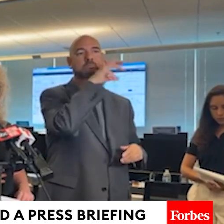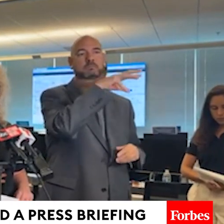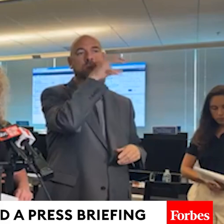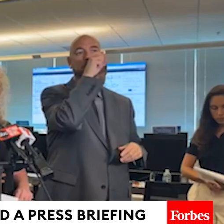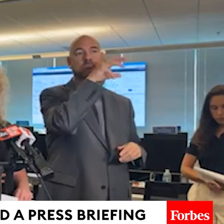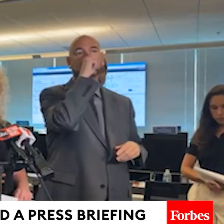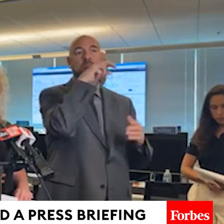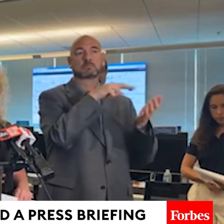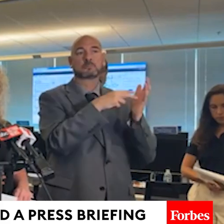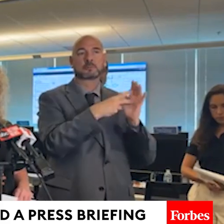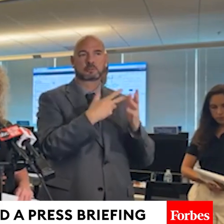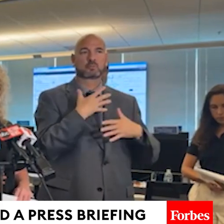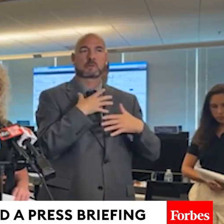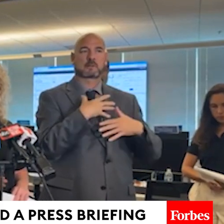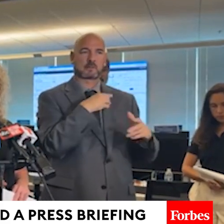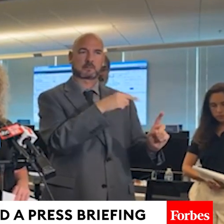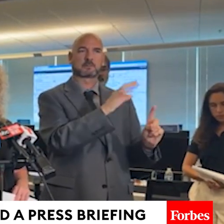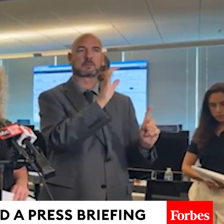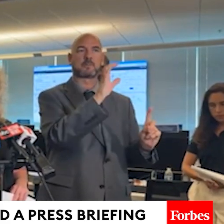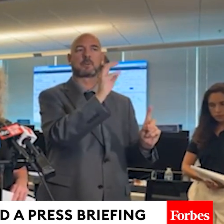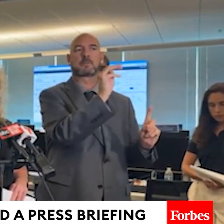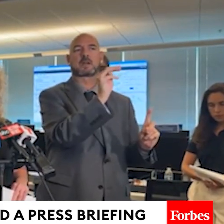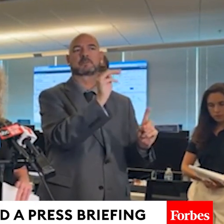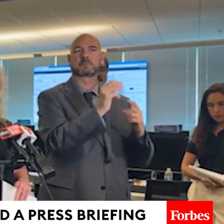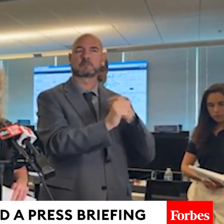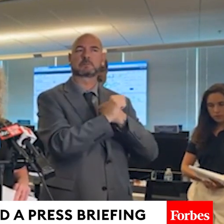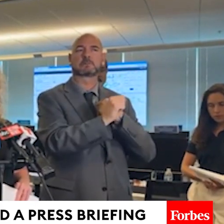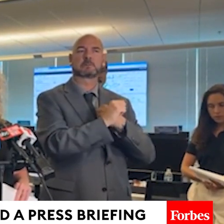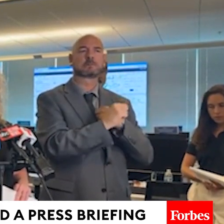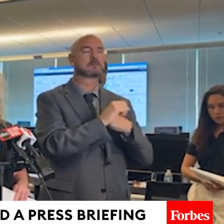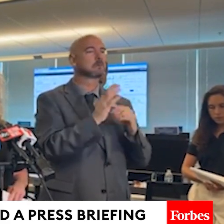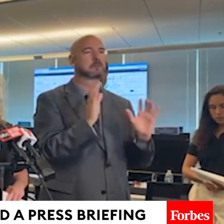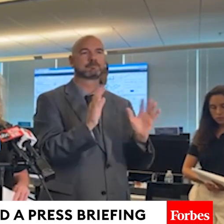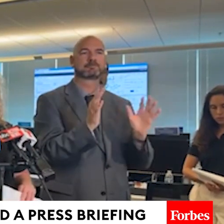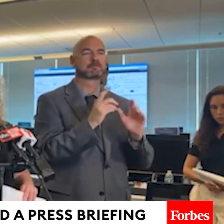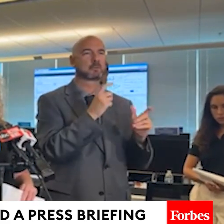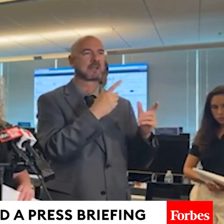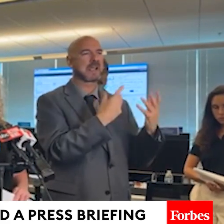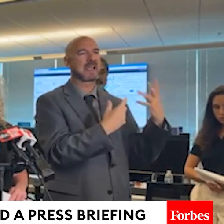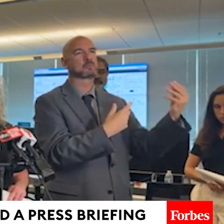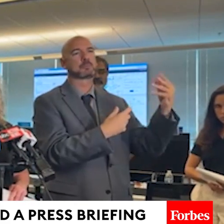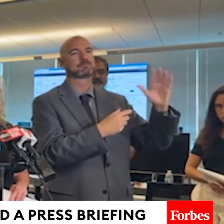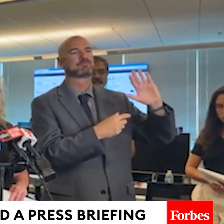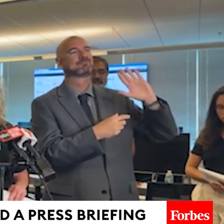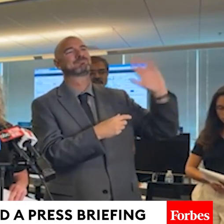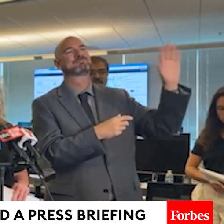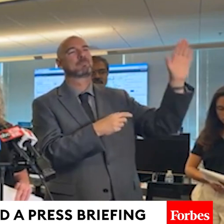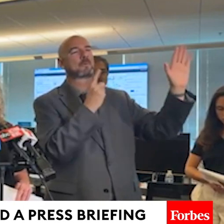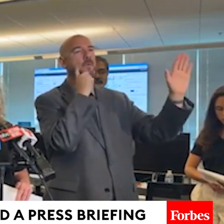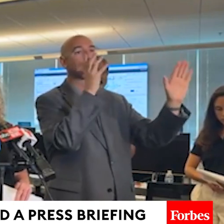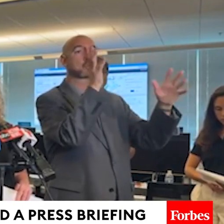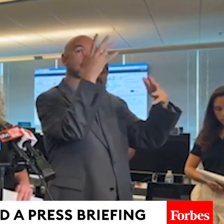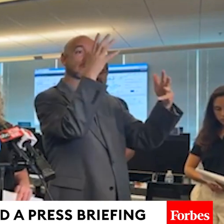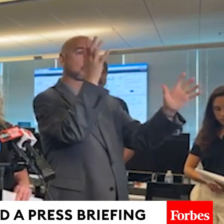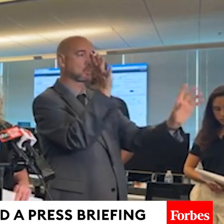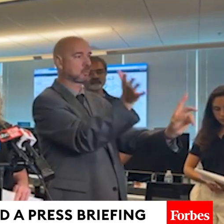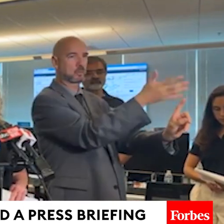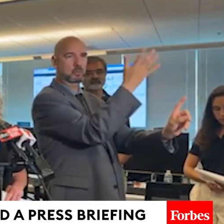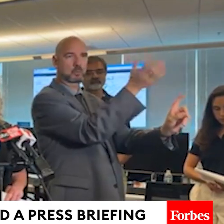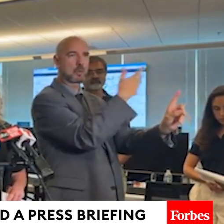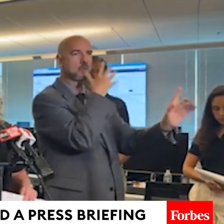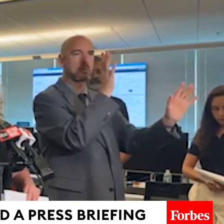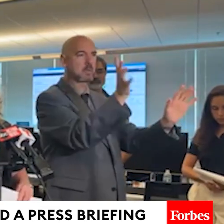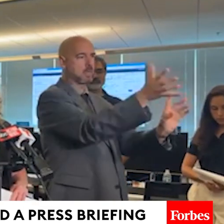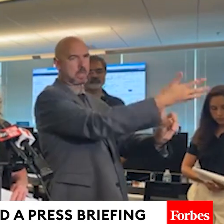monoxide into your house. So it really needs to be in a well ventilated area away from openings where wind might